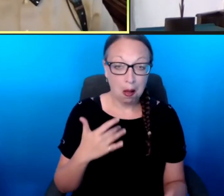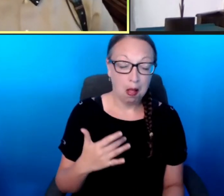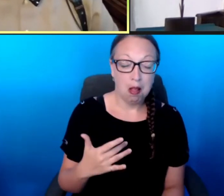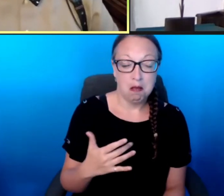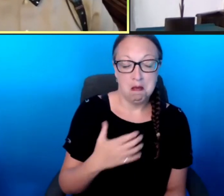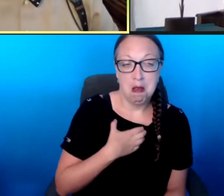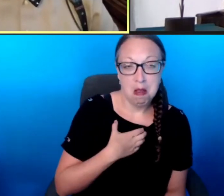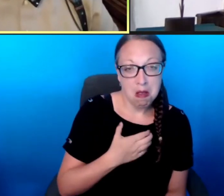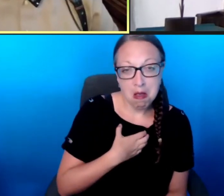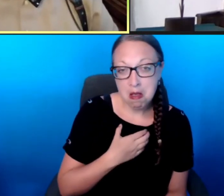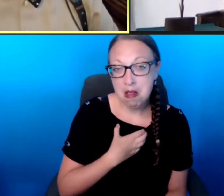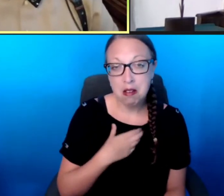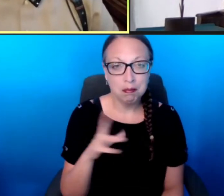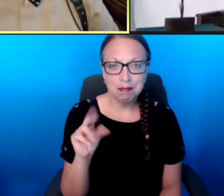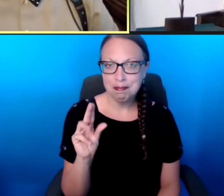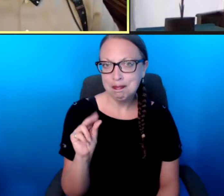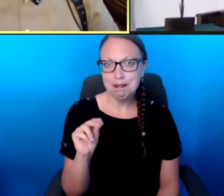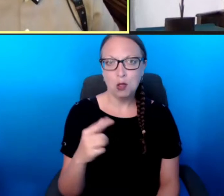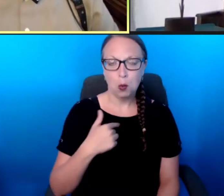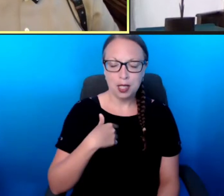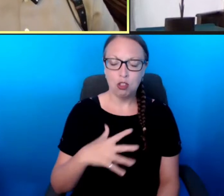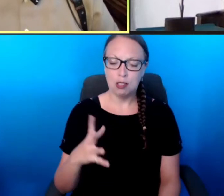with dignity and with courage.